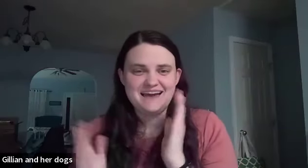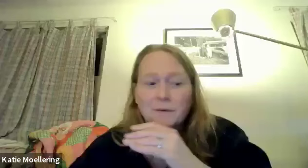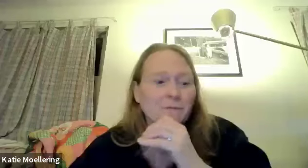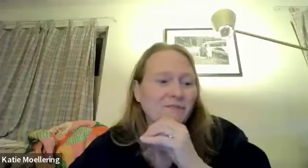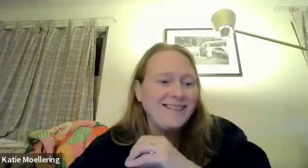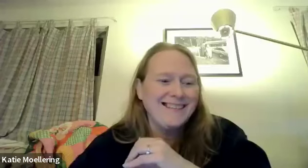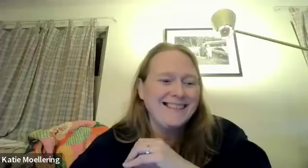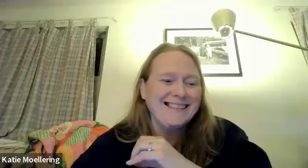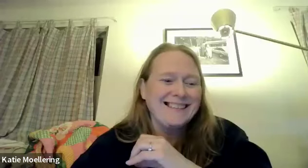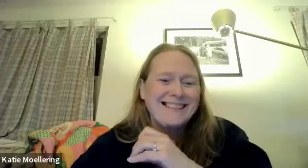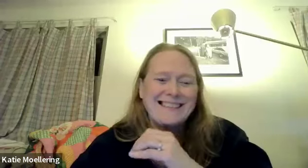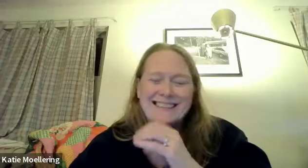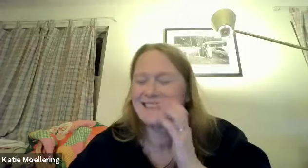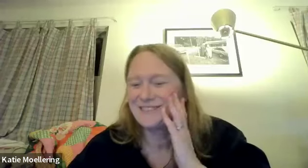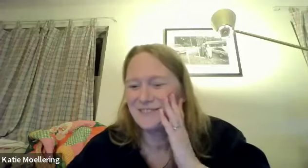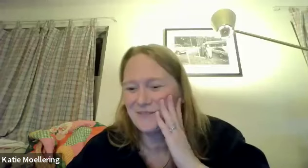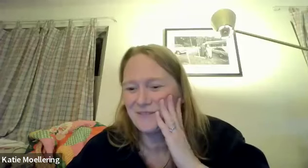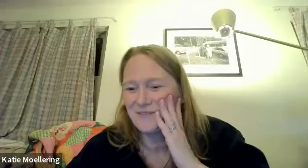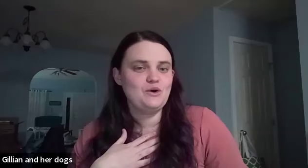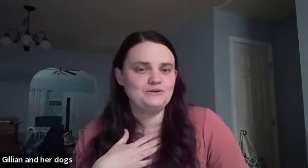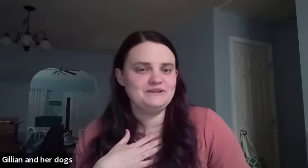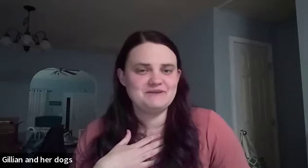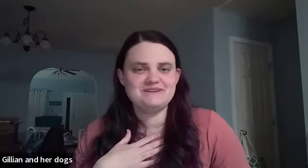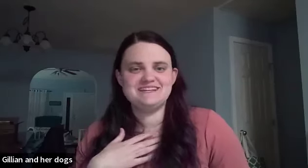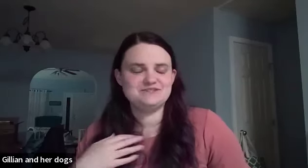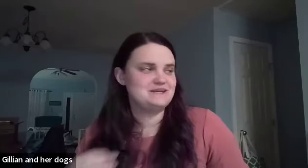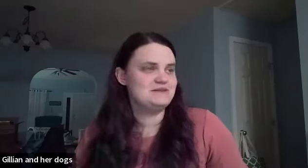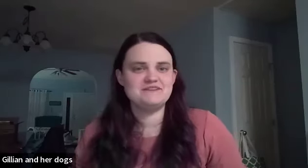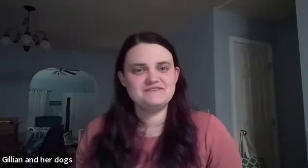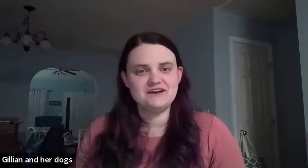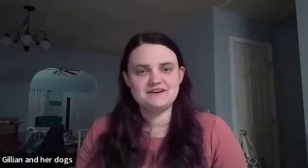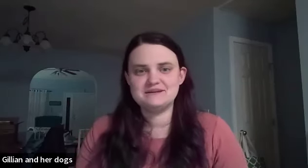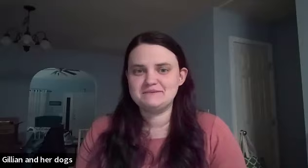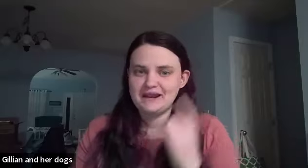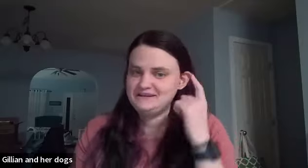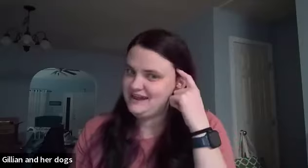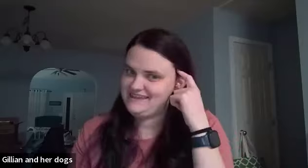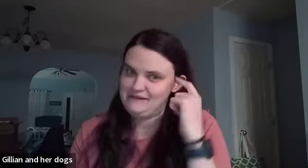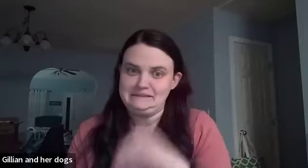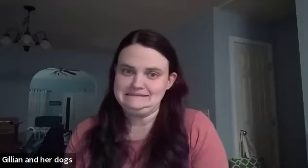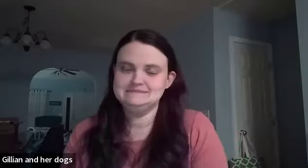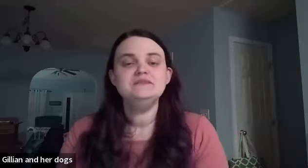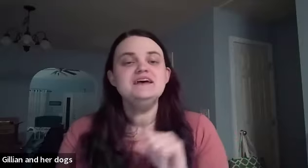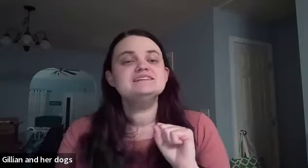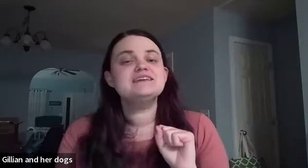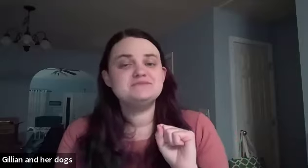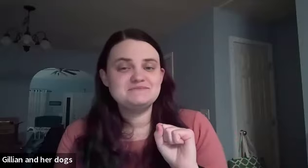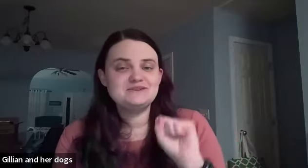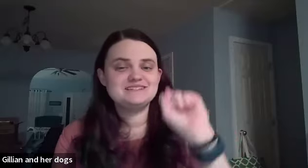to it's you. Halloween and that's one of my favorite months. So that's totally my reasoning for skipping the month of September. I don't know how that happened. September is